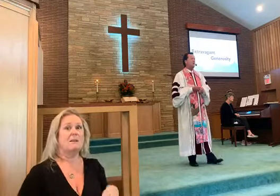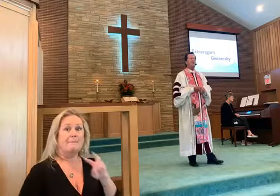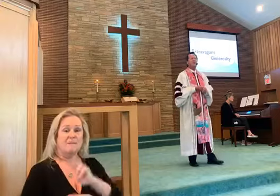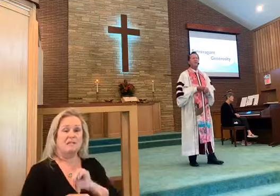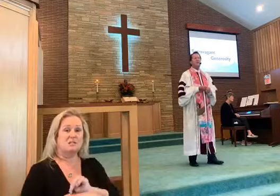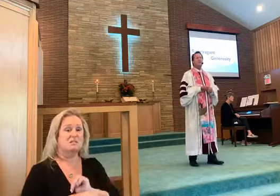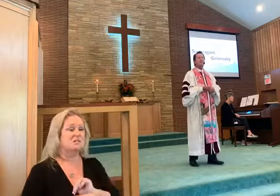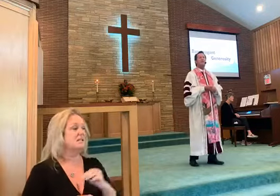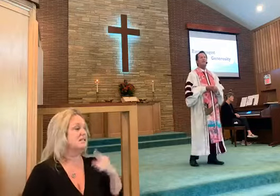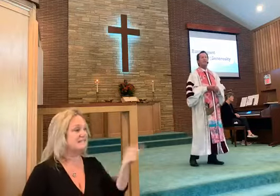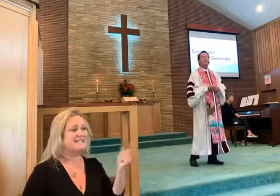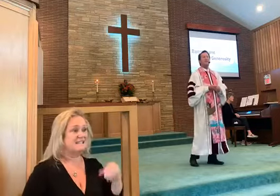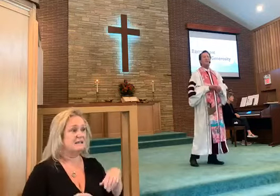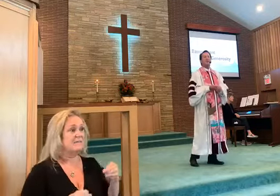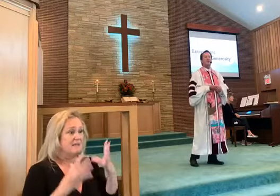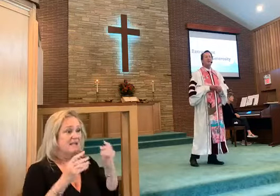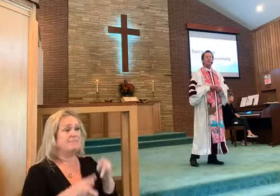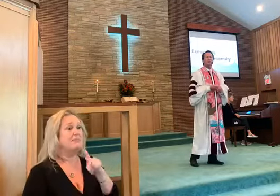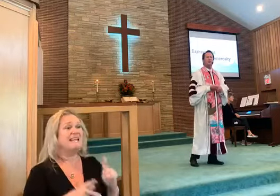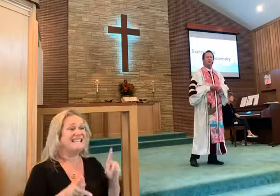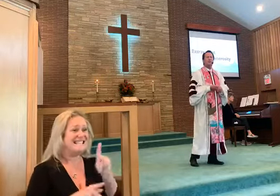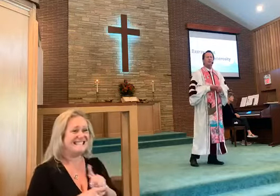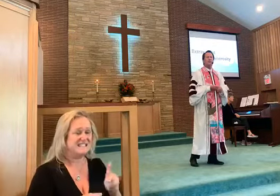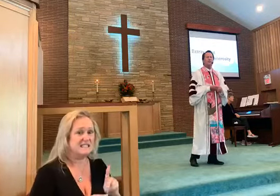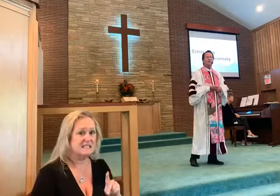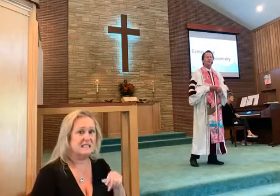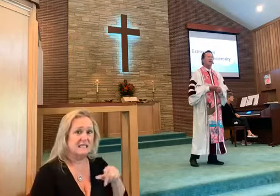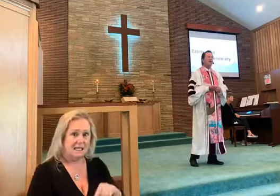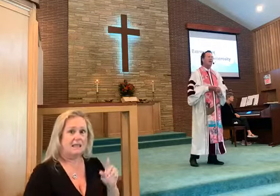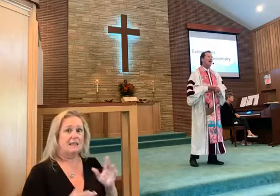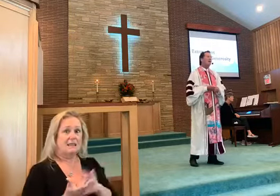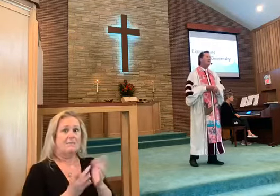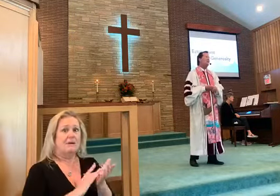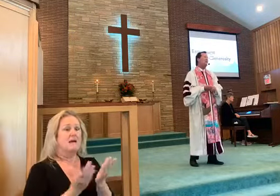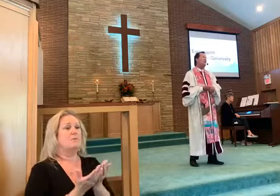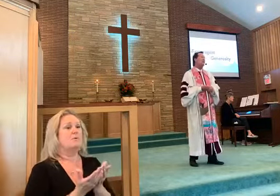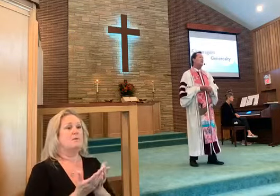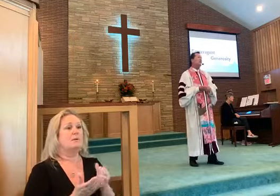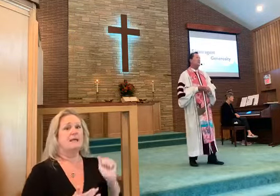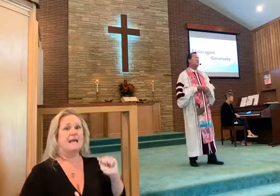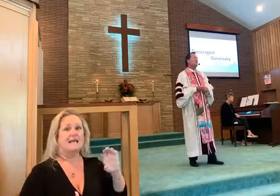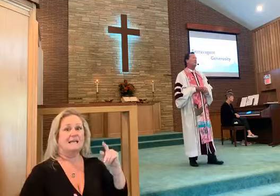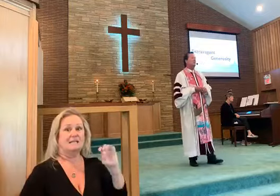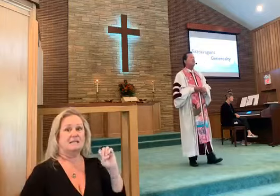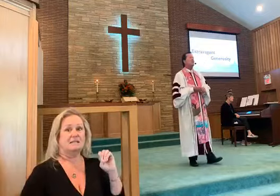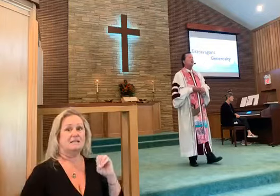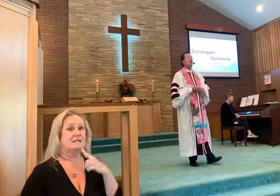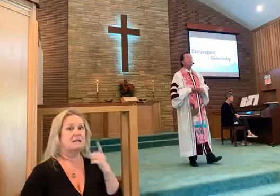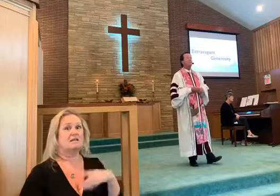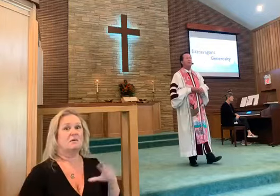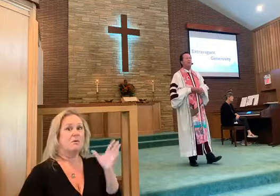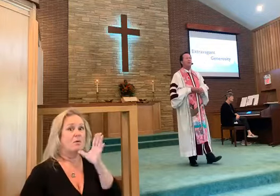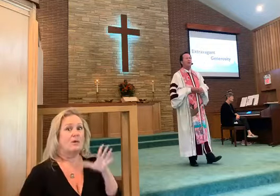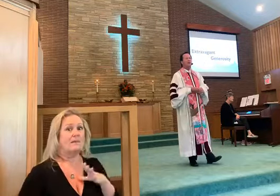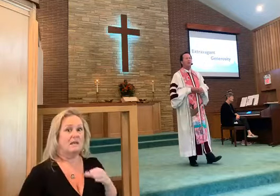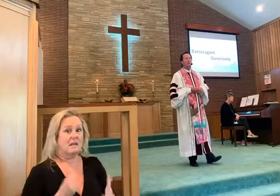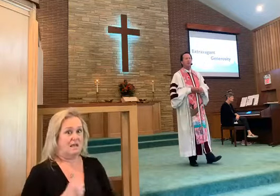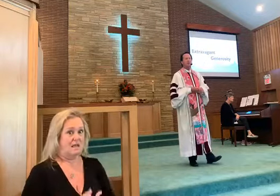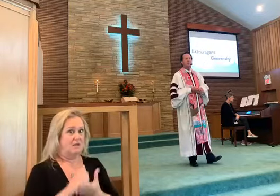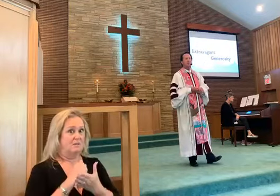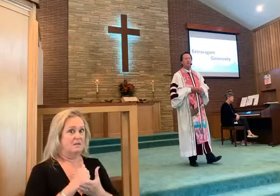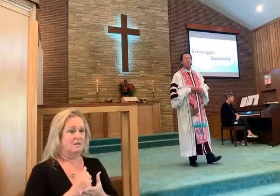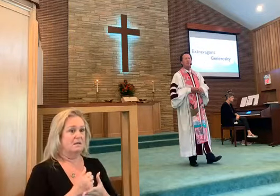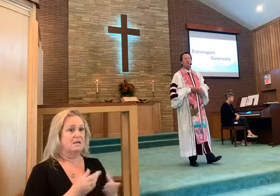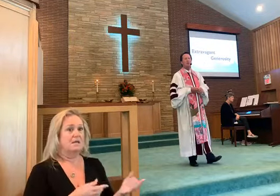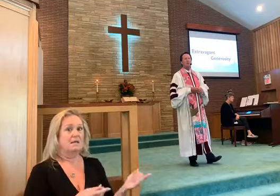affirms it in several places in his epistles. Acts affirms that the women were ones who helped get the